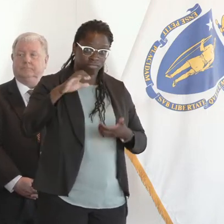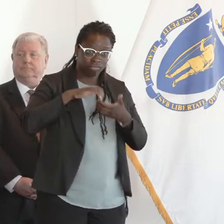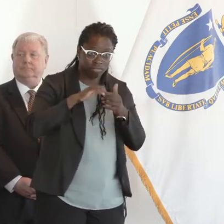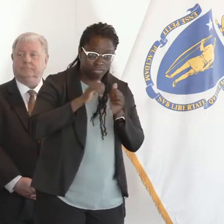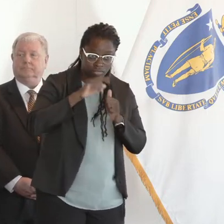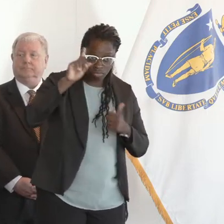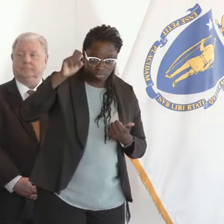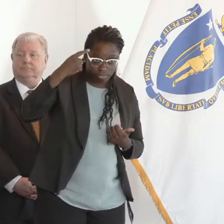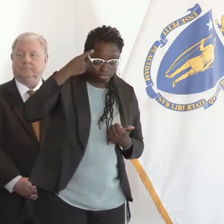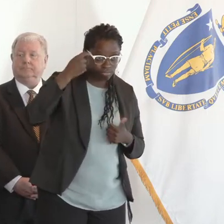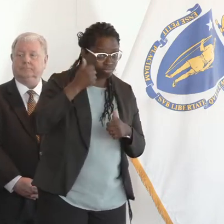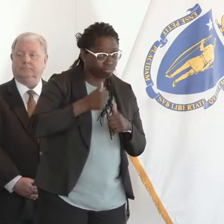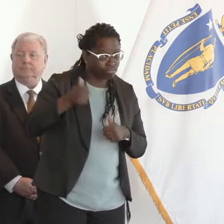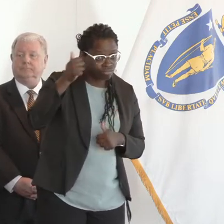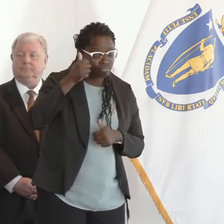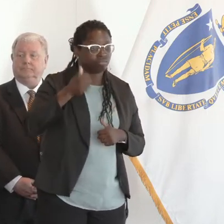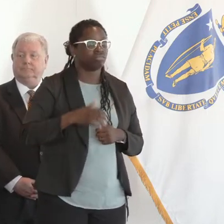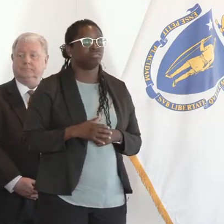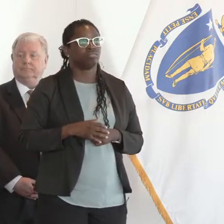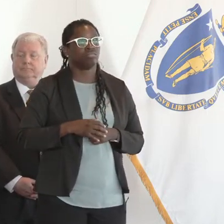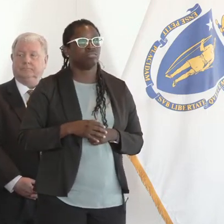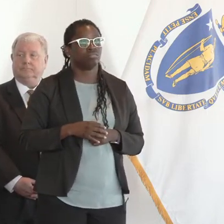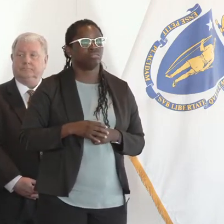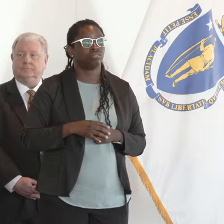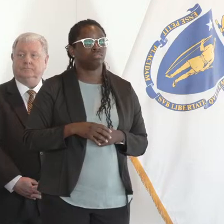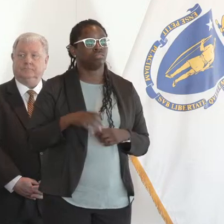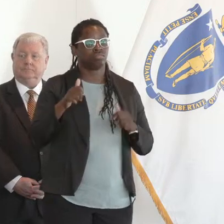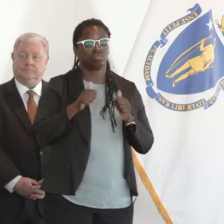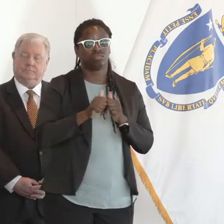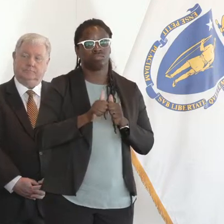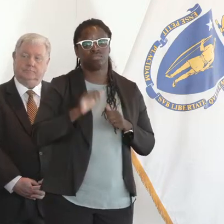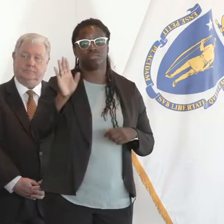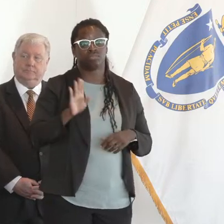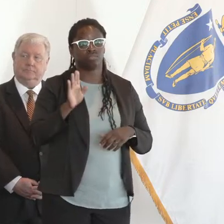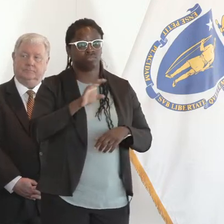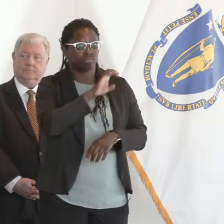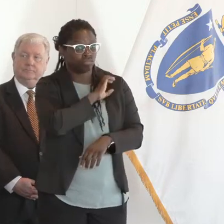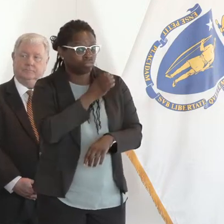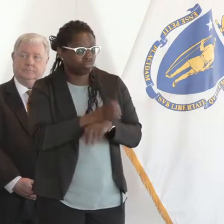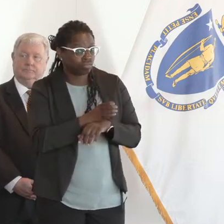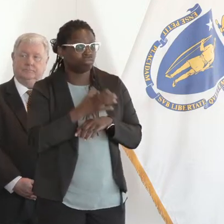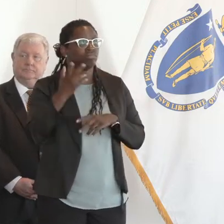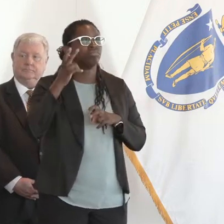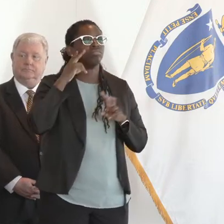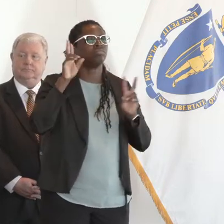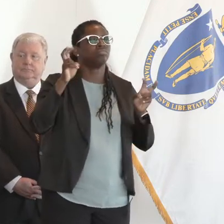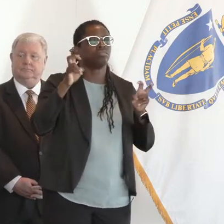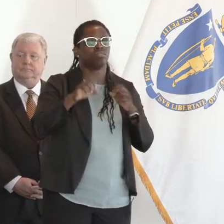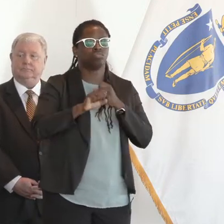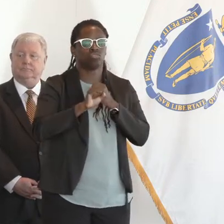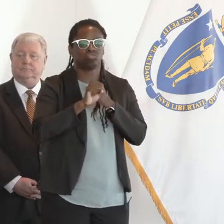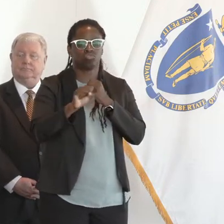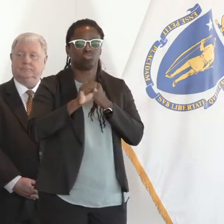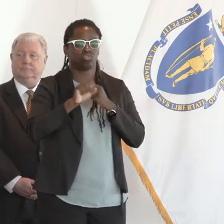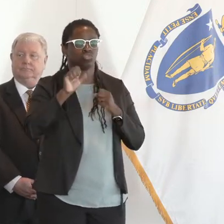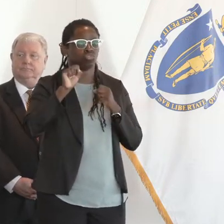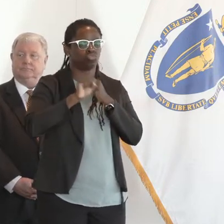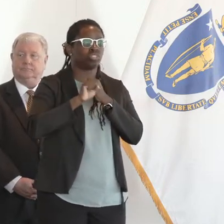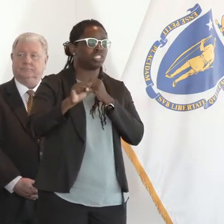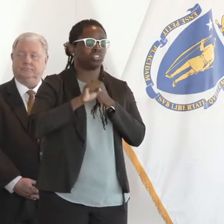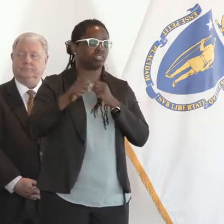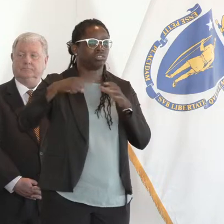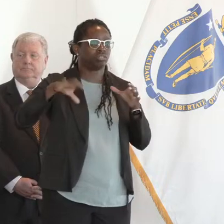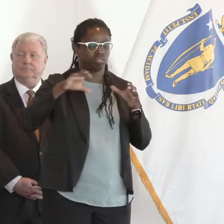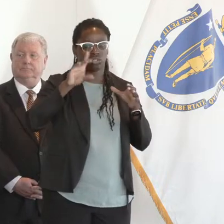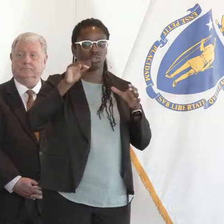state's specialized energy stretch code, which we're thrilled is making sure that we are moving as quickly as possible and accelerating fossil